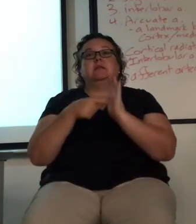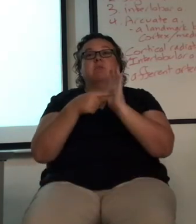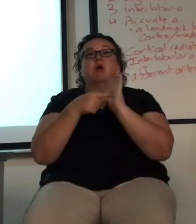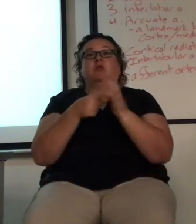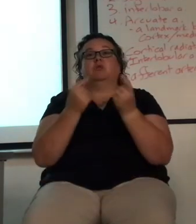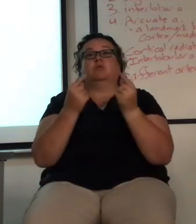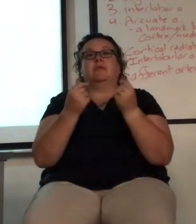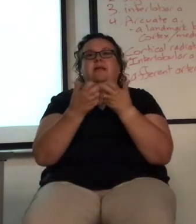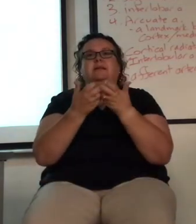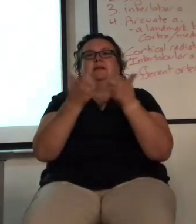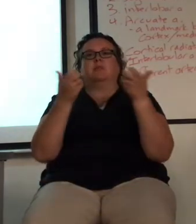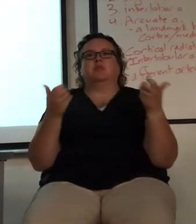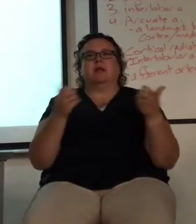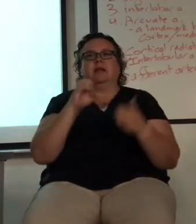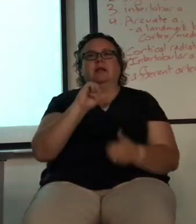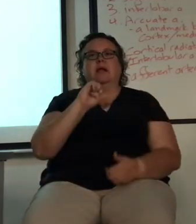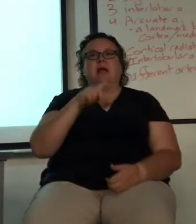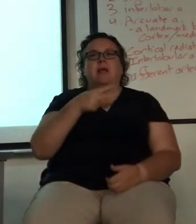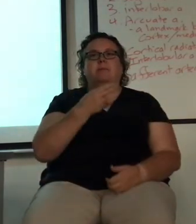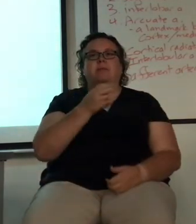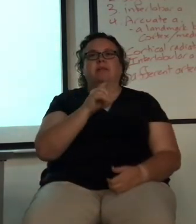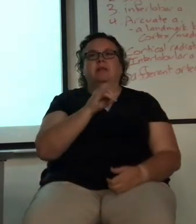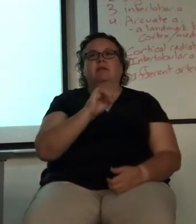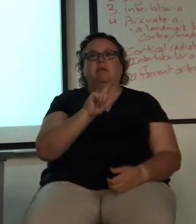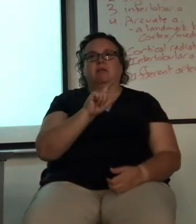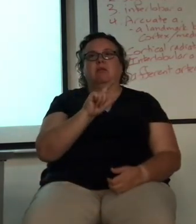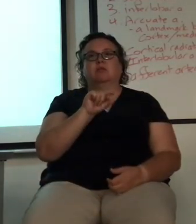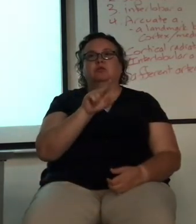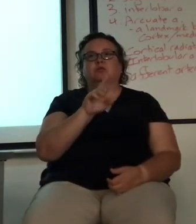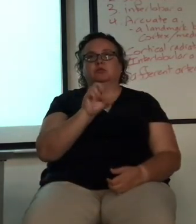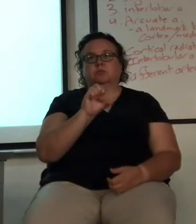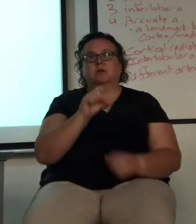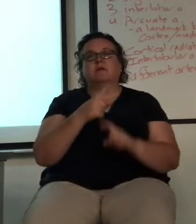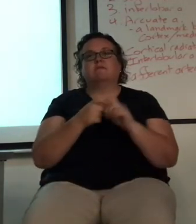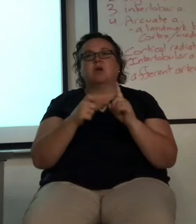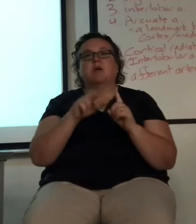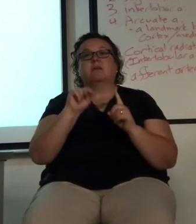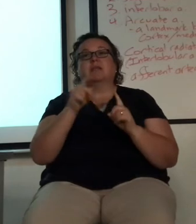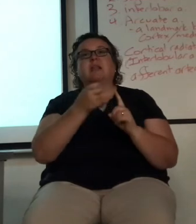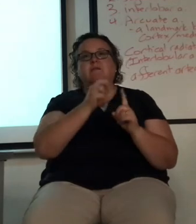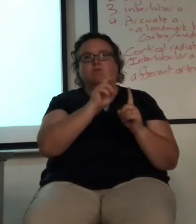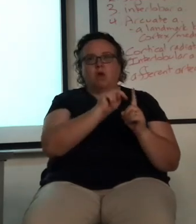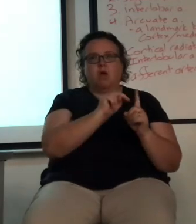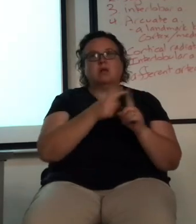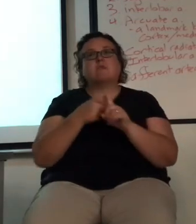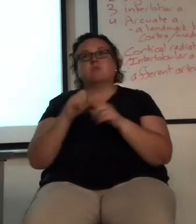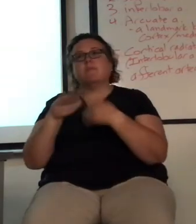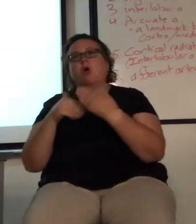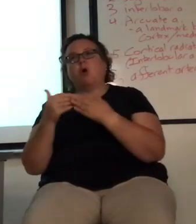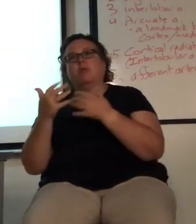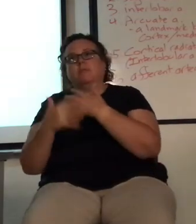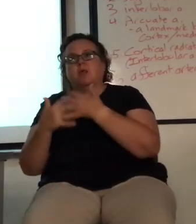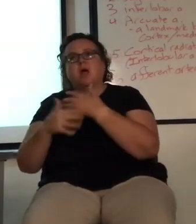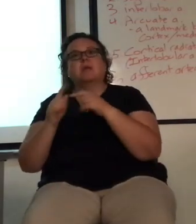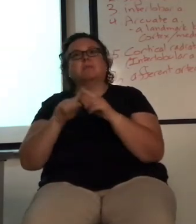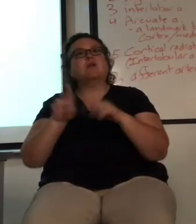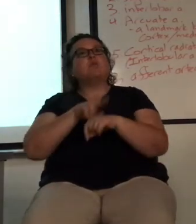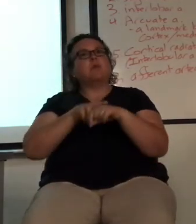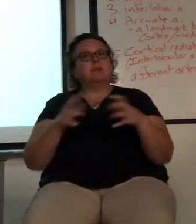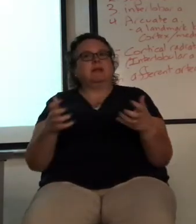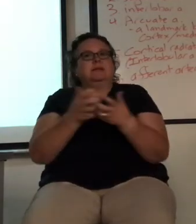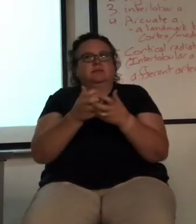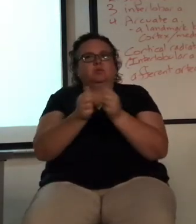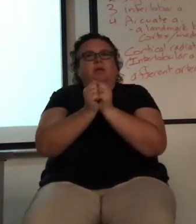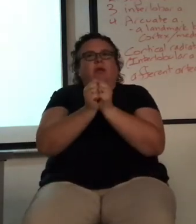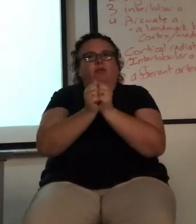the epithelial tube, the nephron, from all the blood, but normally they're together. And